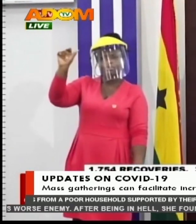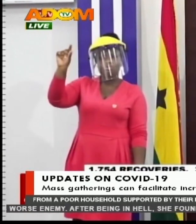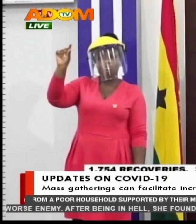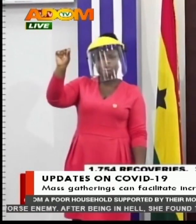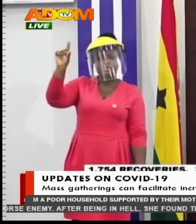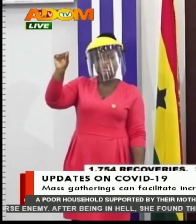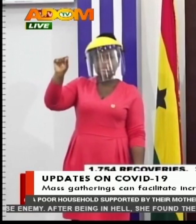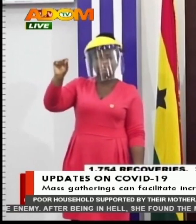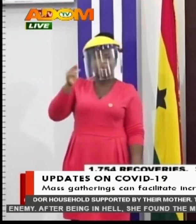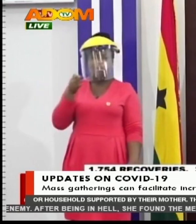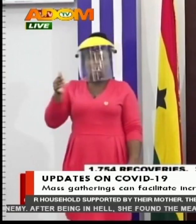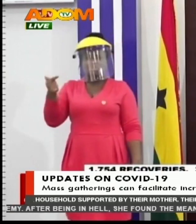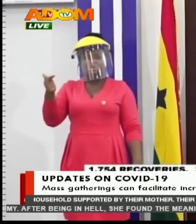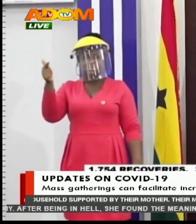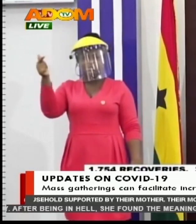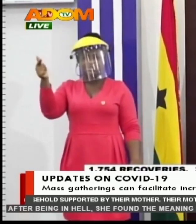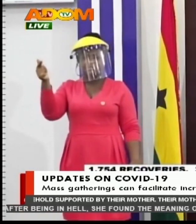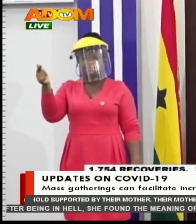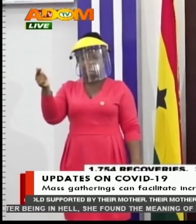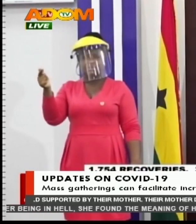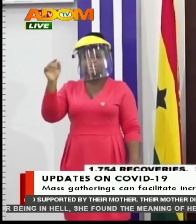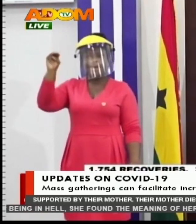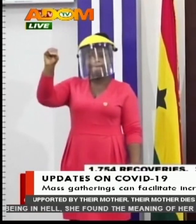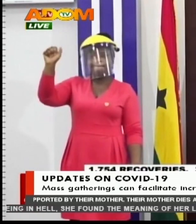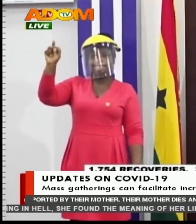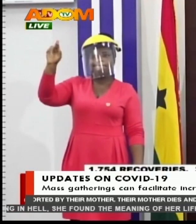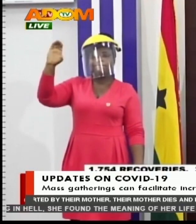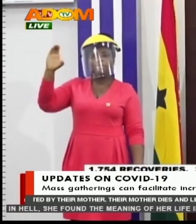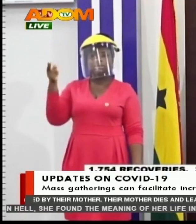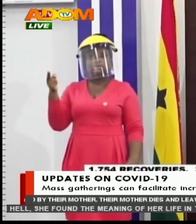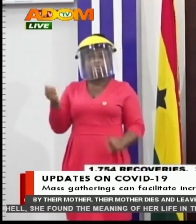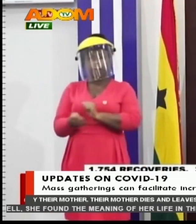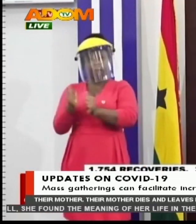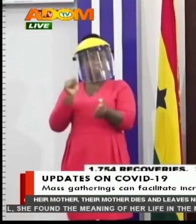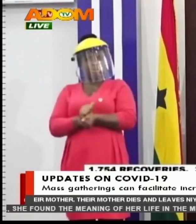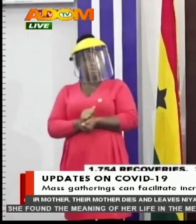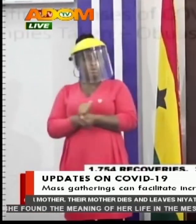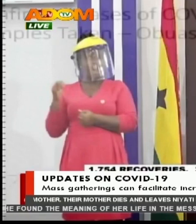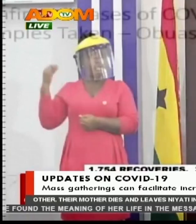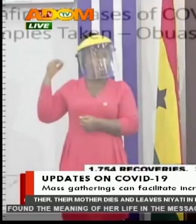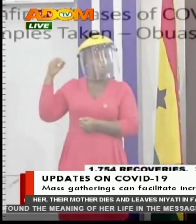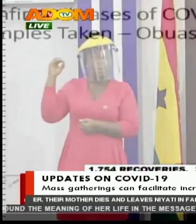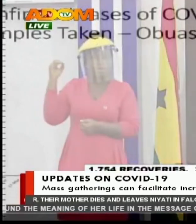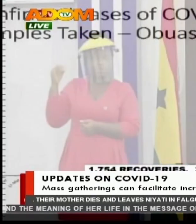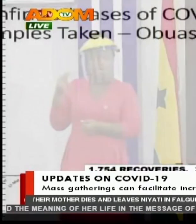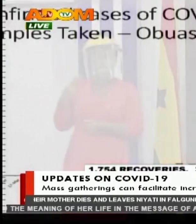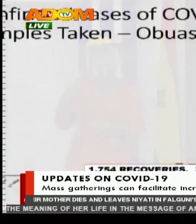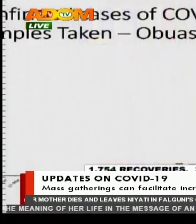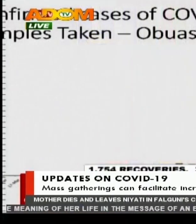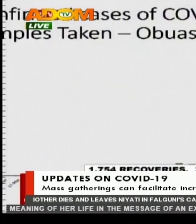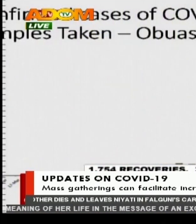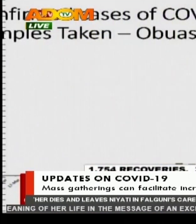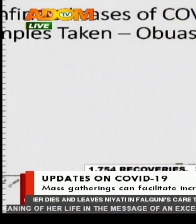Then, after that, you see that there's a bit of quietness. And then we enter into May, and they have a bit of